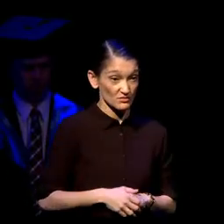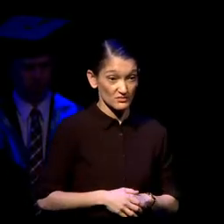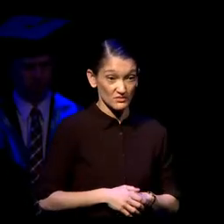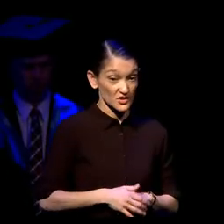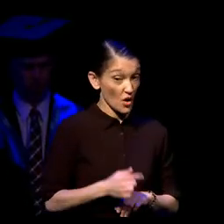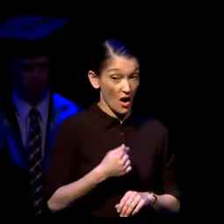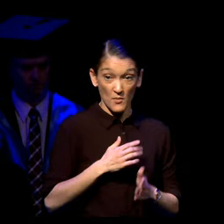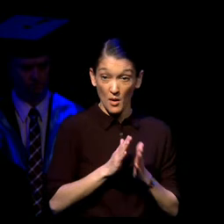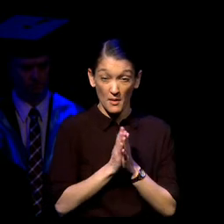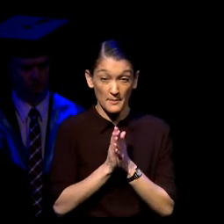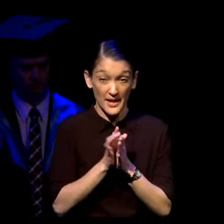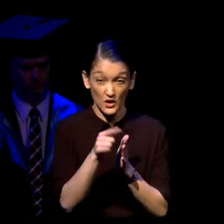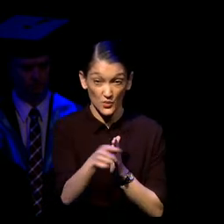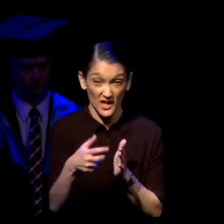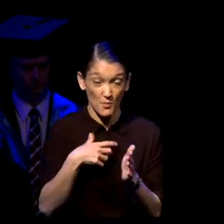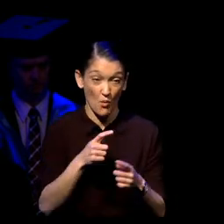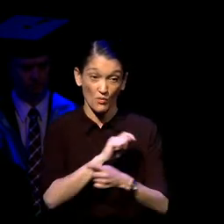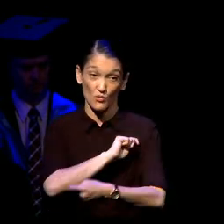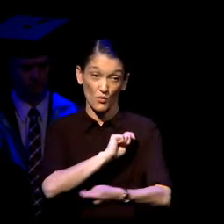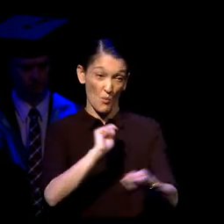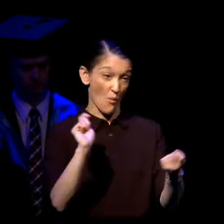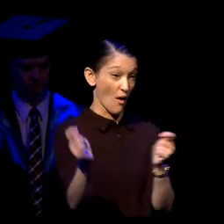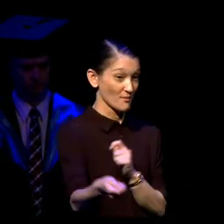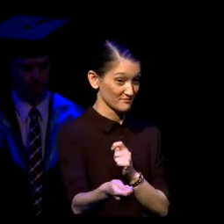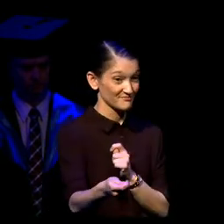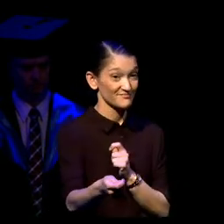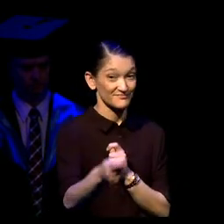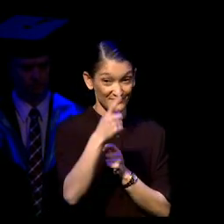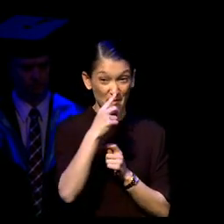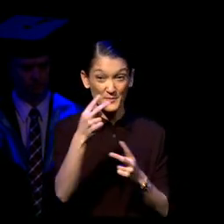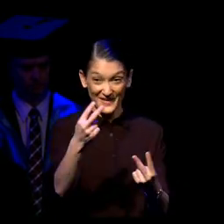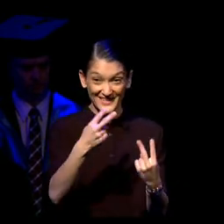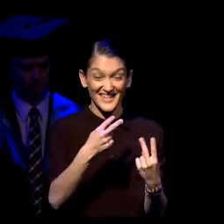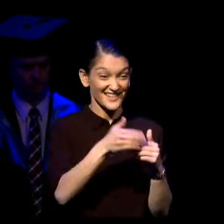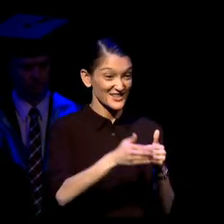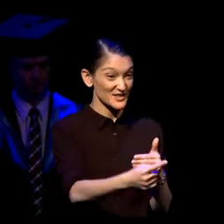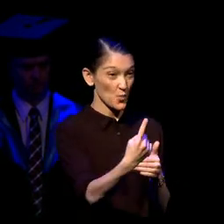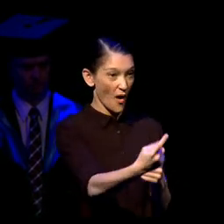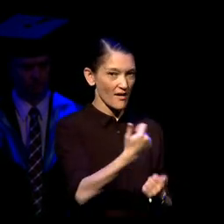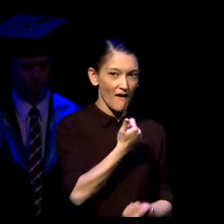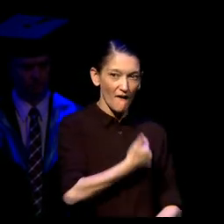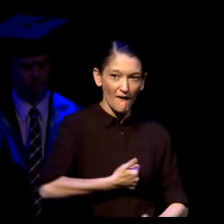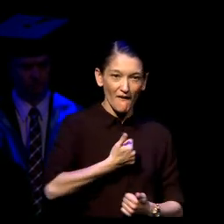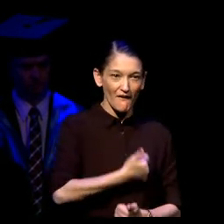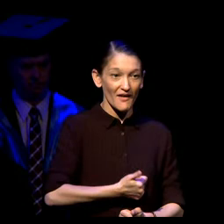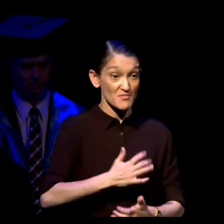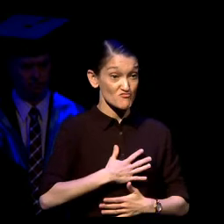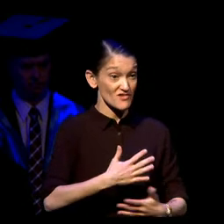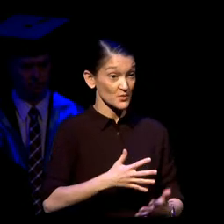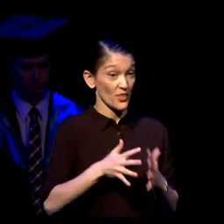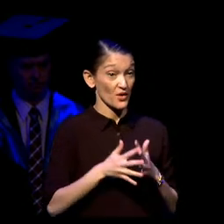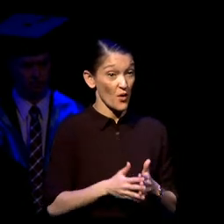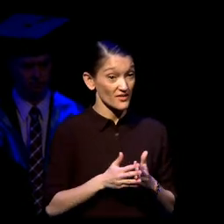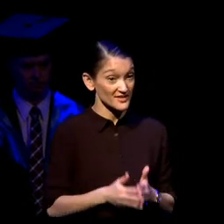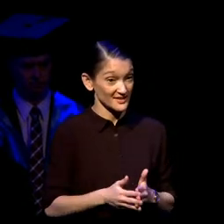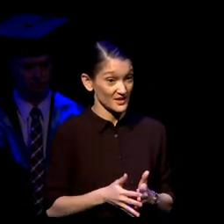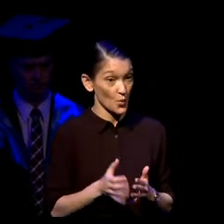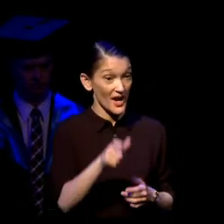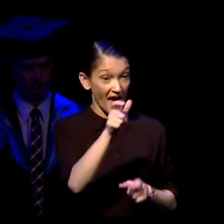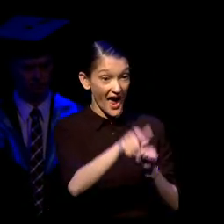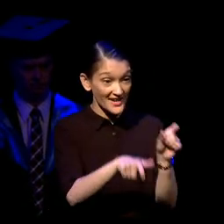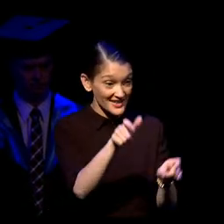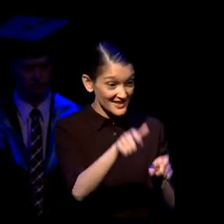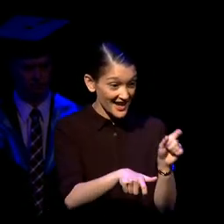to appear. People had seen Series 1, enjoyed the show, and were very impressed with the quality. We had guests from